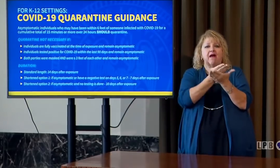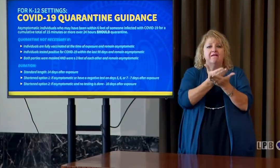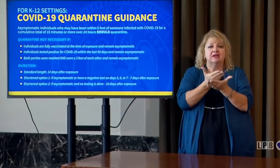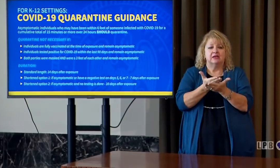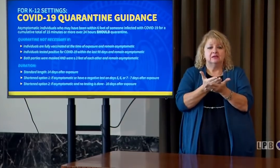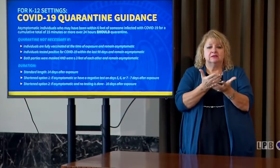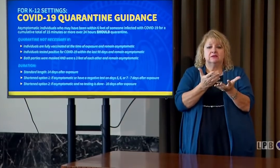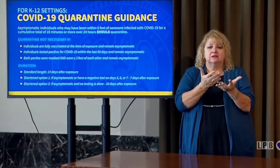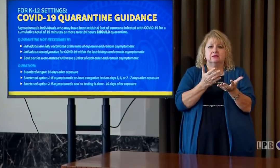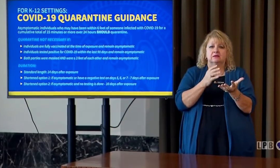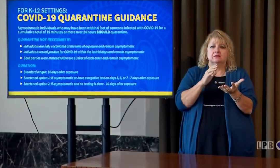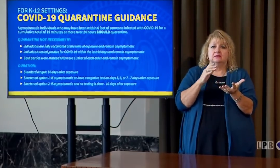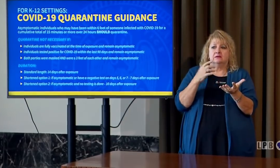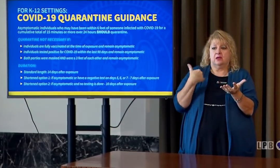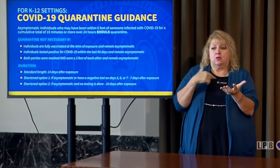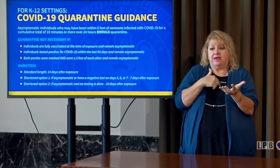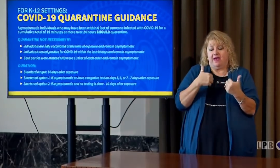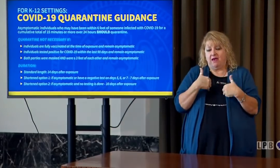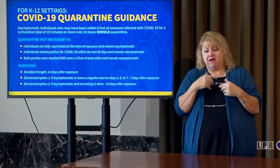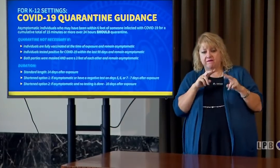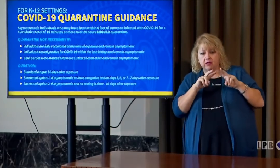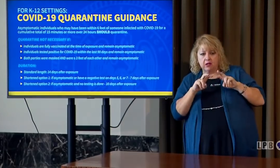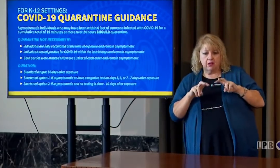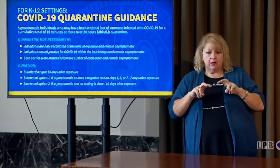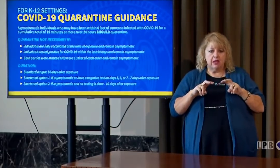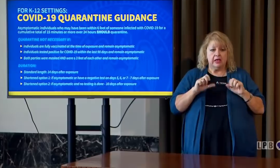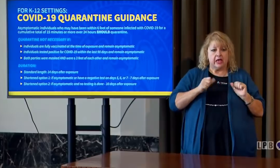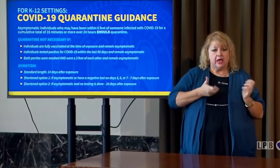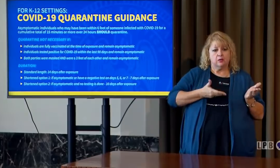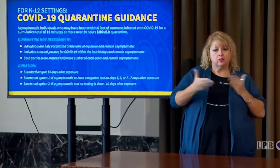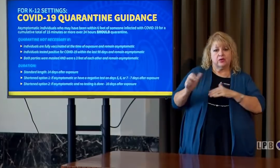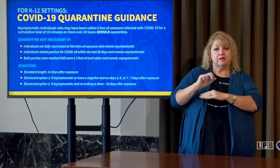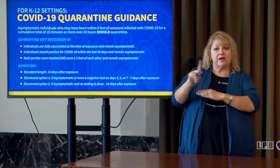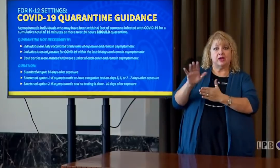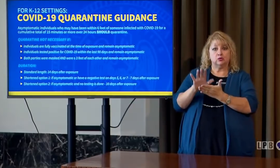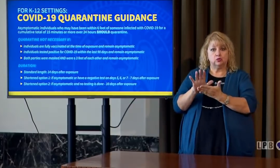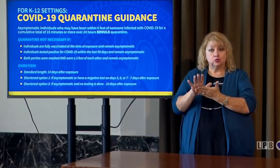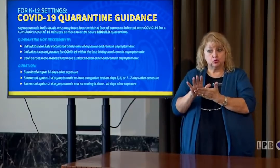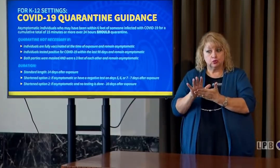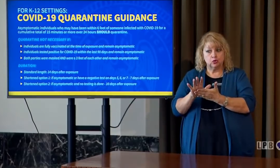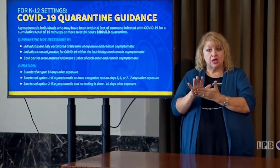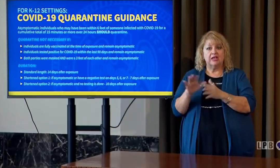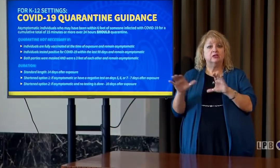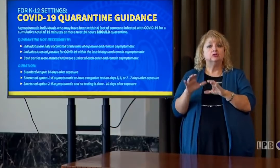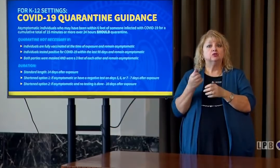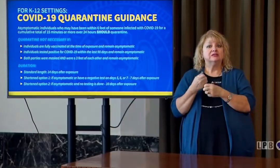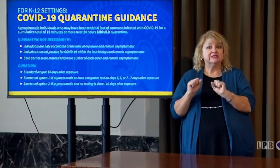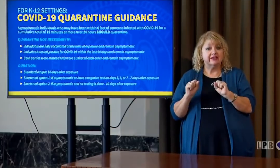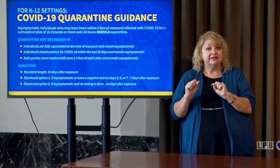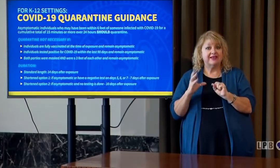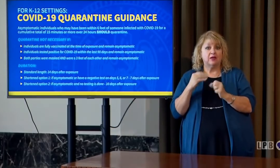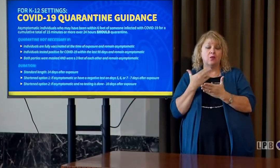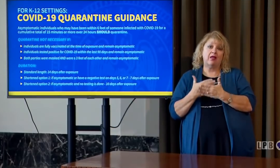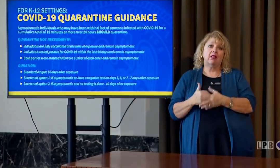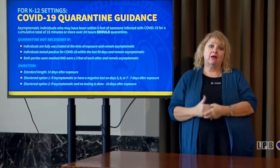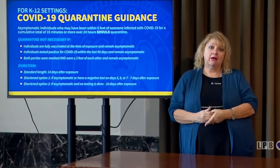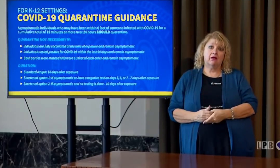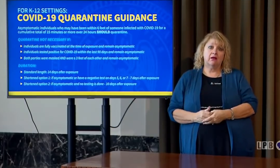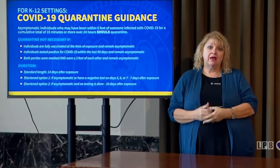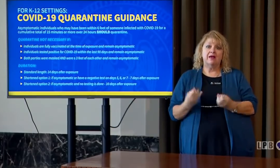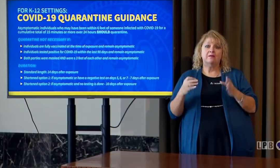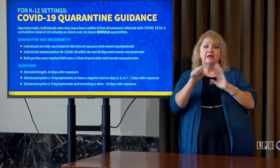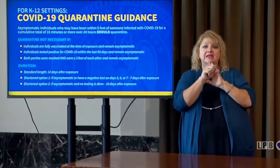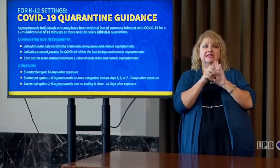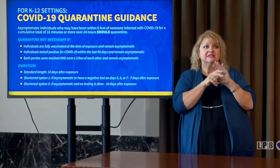guidance that public health has to offer. We show that you can bring kids back into the school setting and do it well and do it safely. And a lot of states